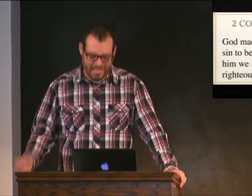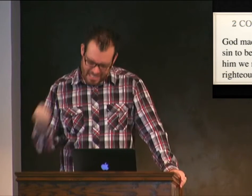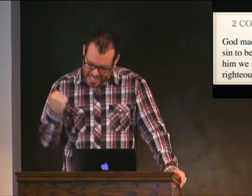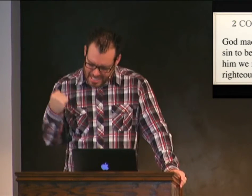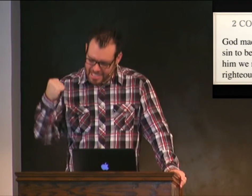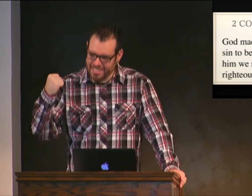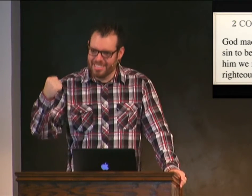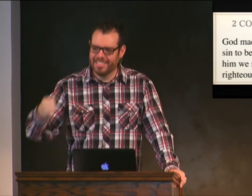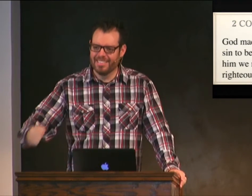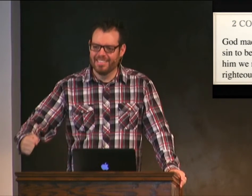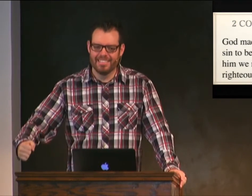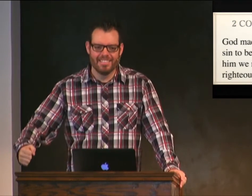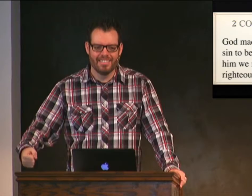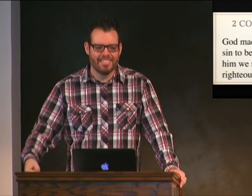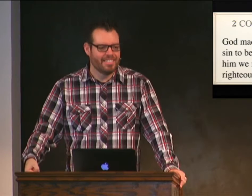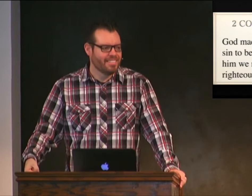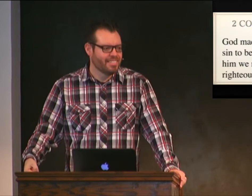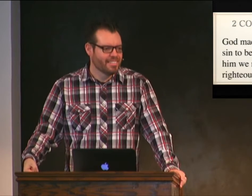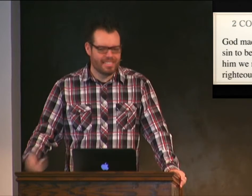Yes.